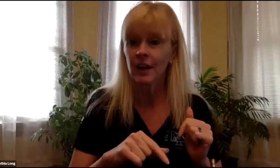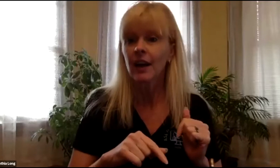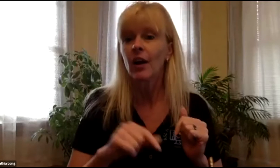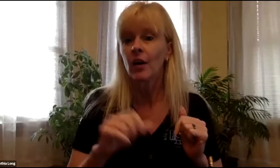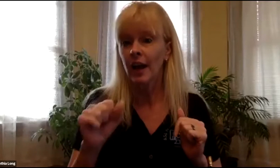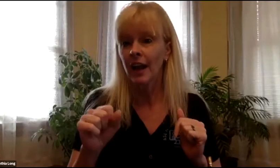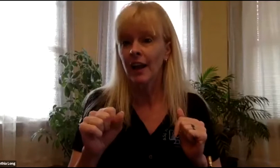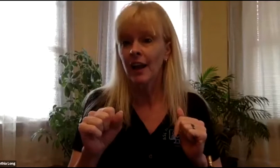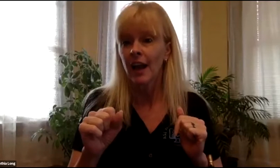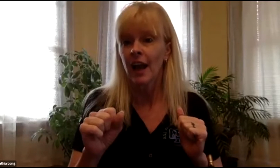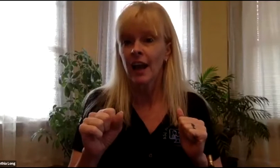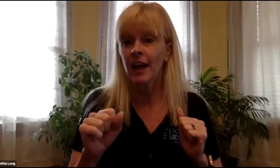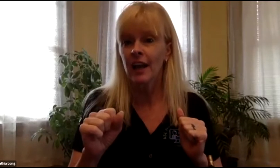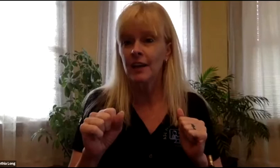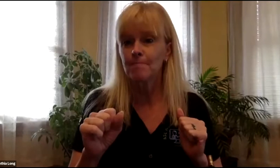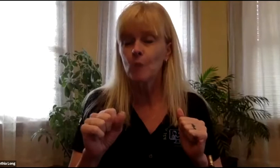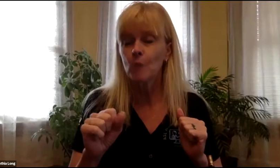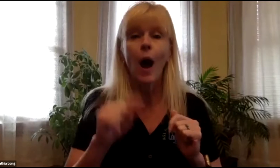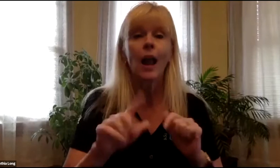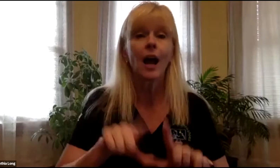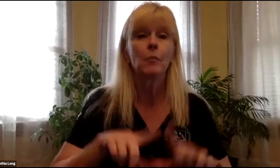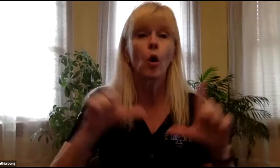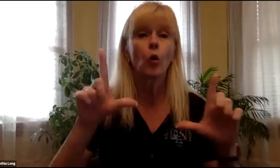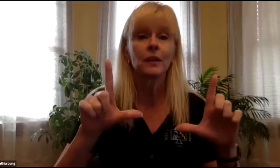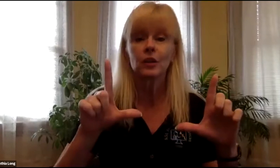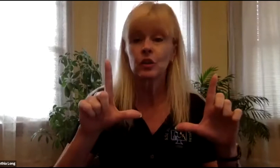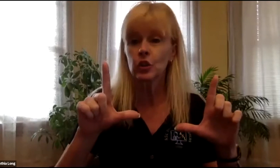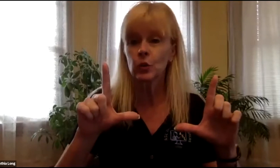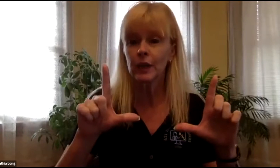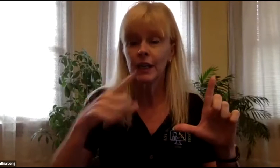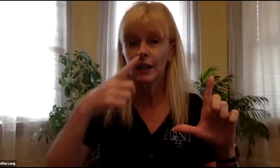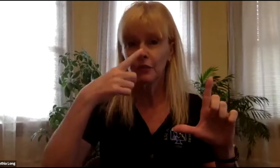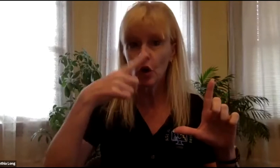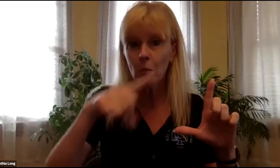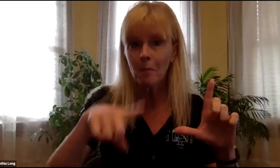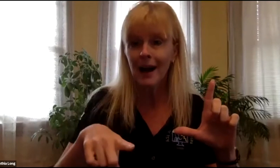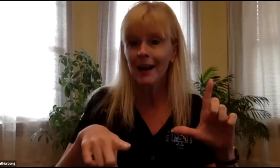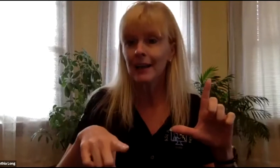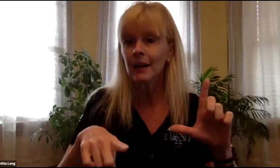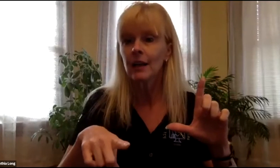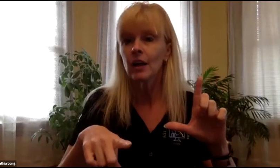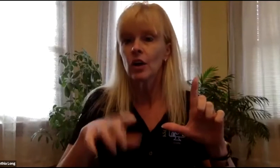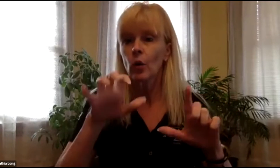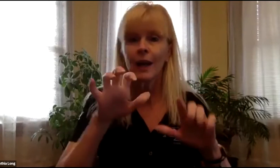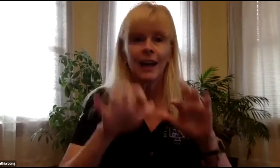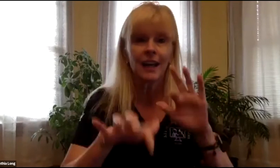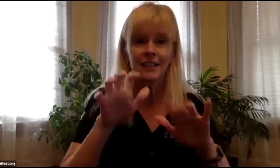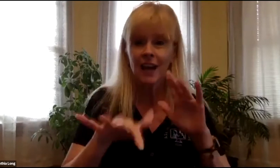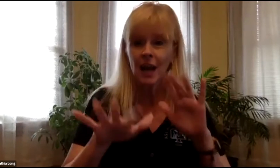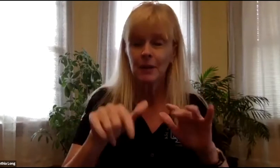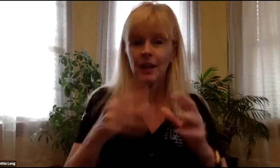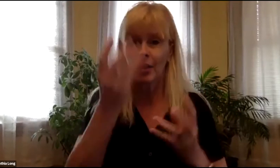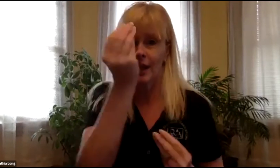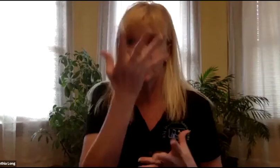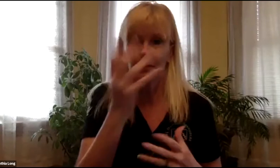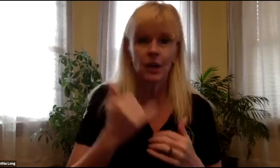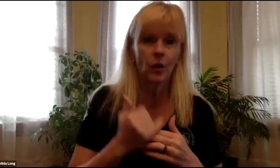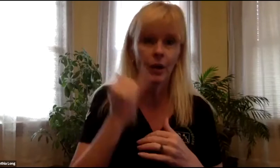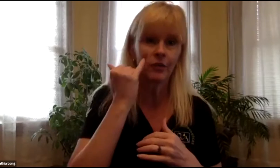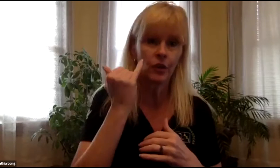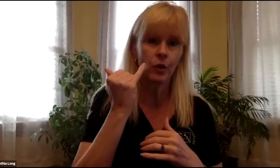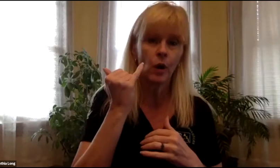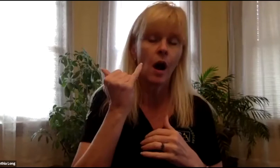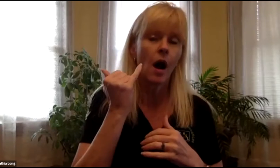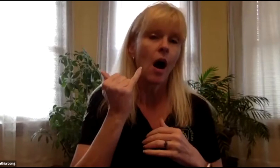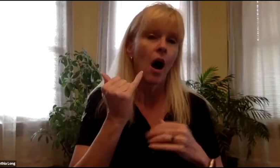here. Okay, and while I'm opening the screen, if you don't mind, go ahead and type in there and let me